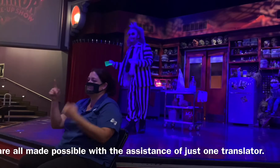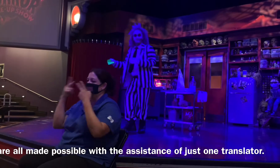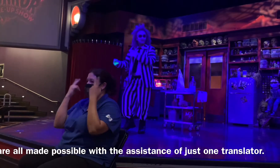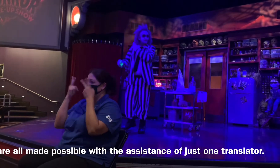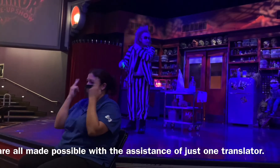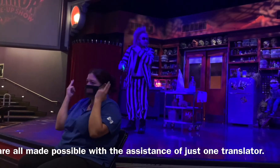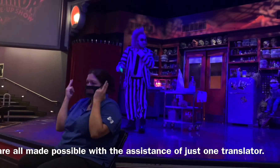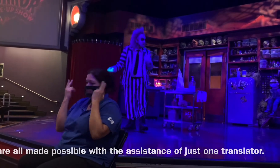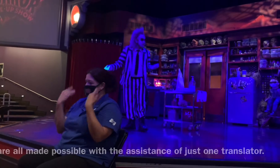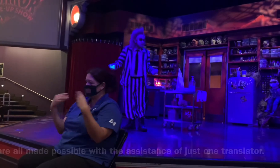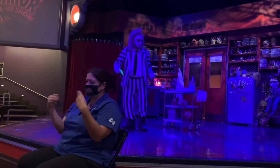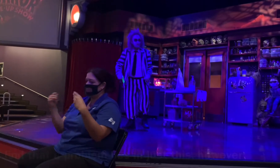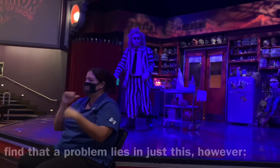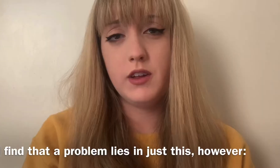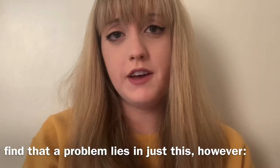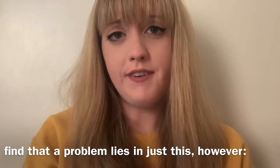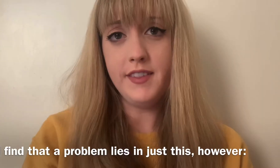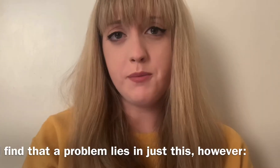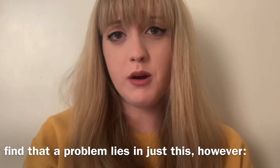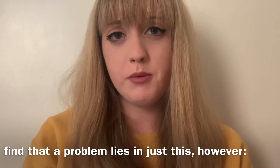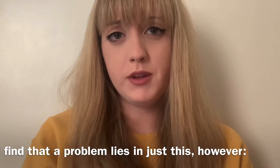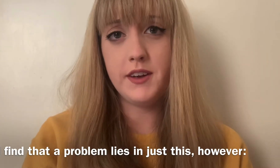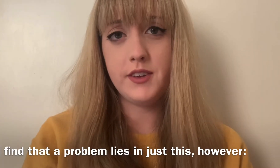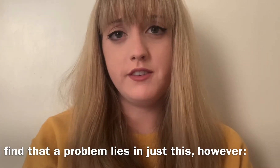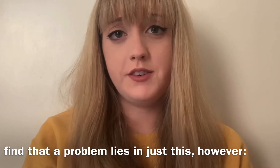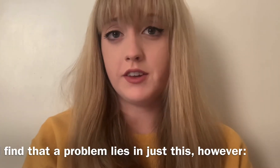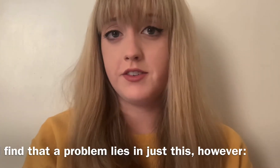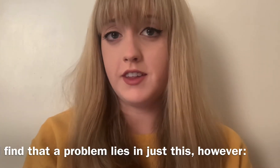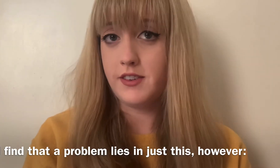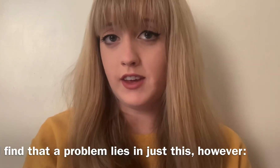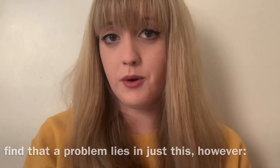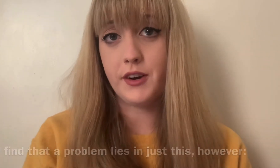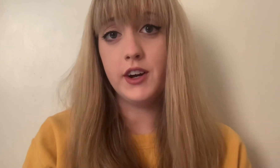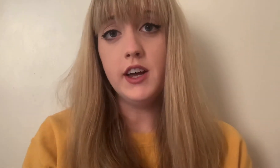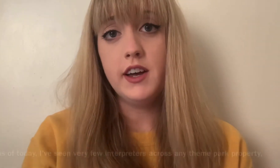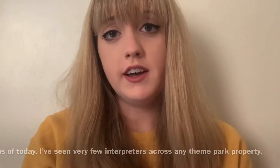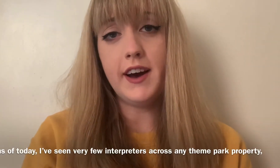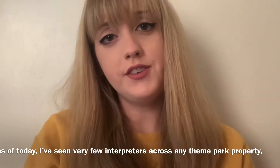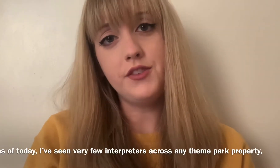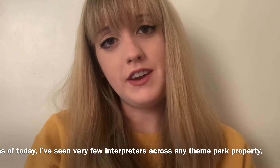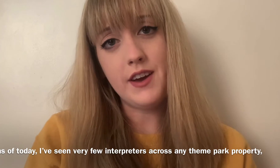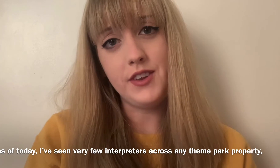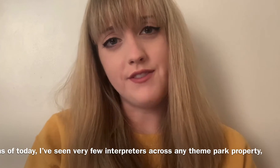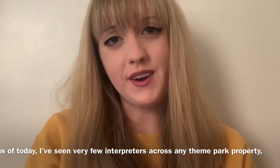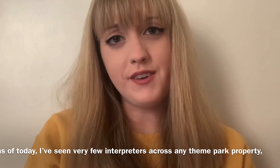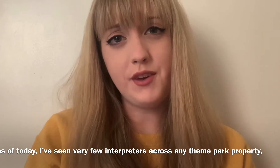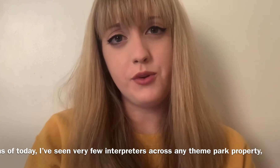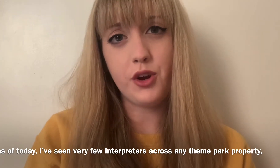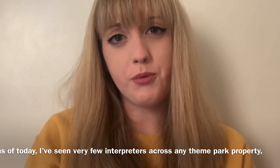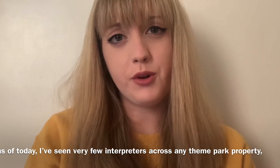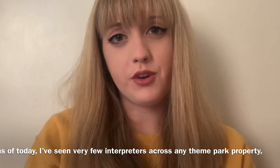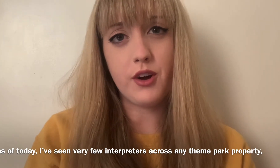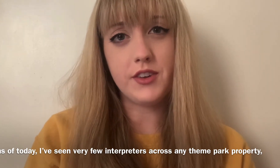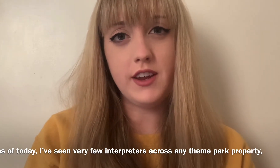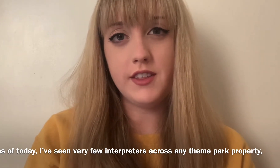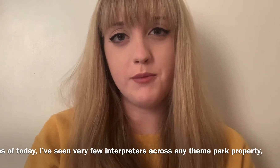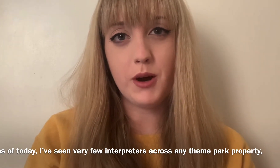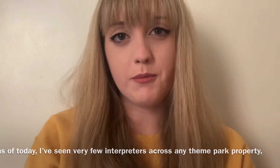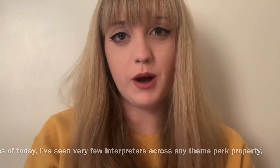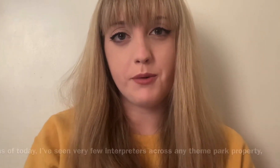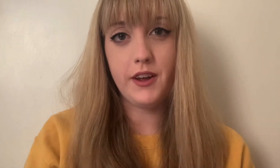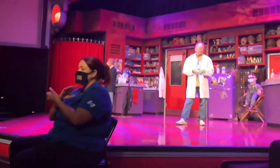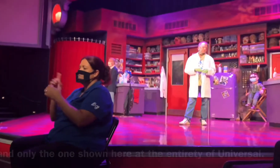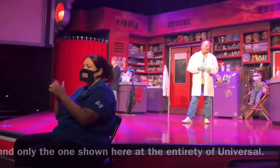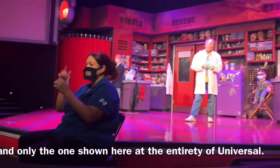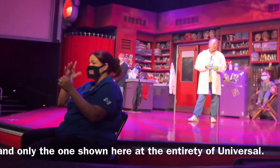assistance of just one translator i find that a problem lies in just this however as of today i've seen very few interpreters across any theme